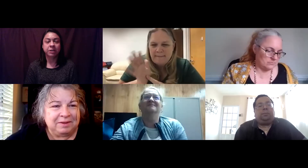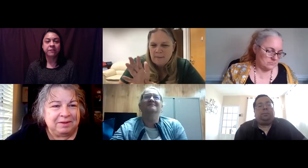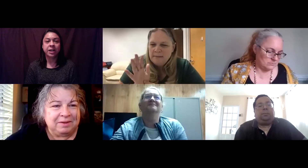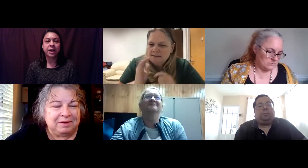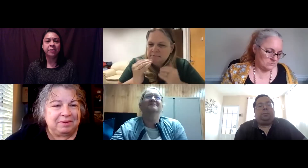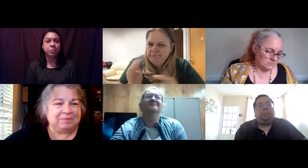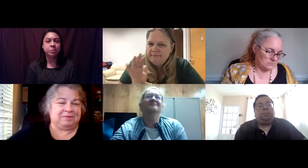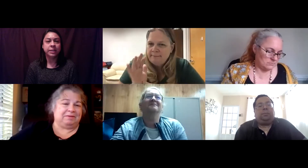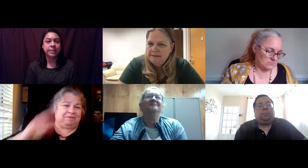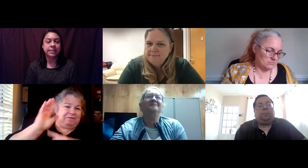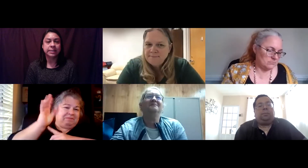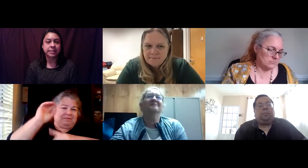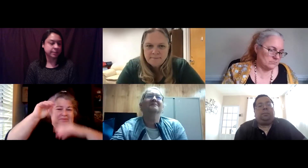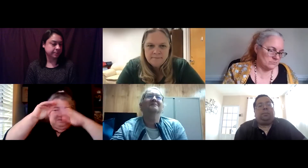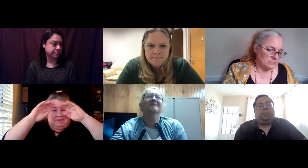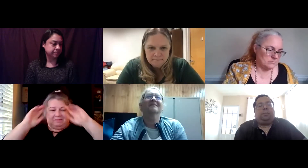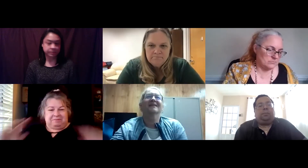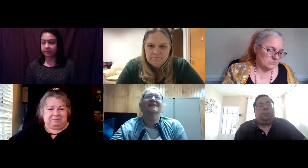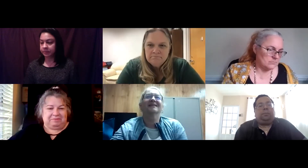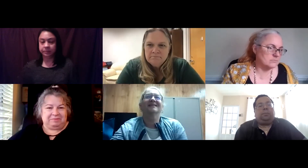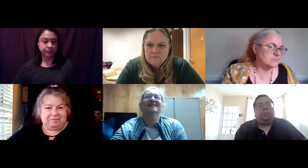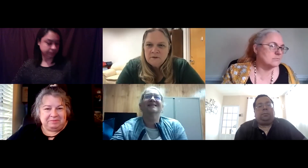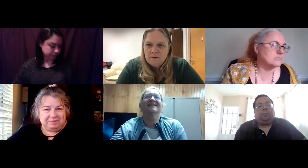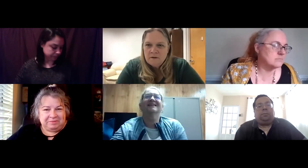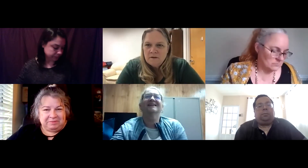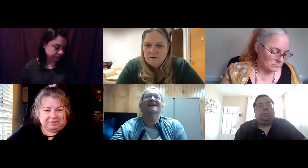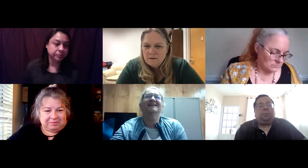Just about 5 more minutes.